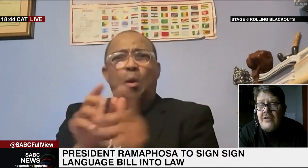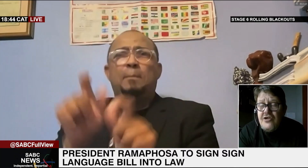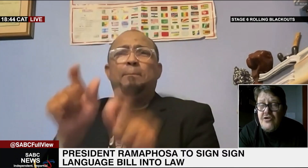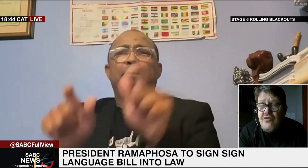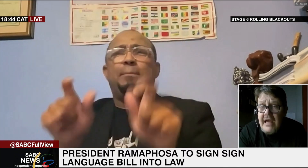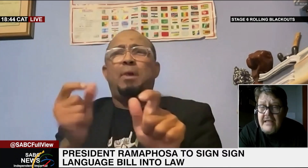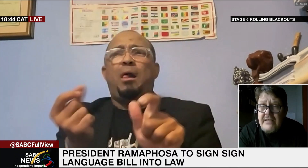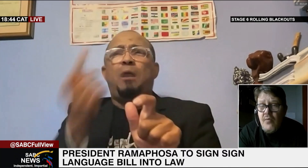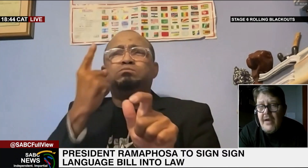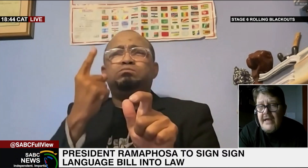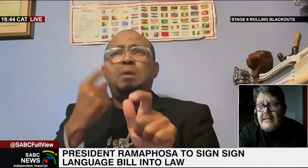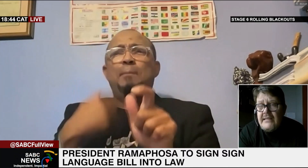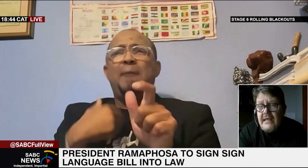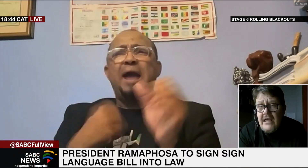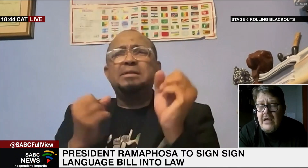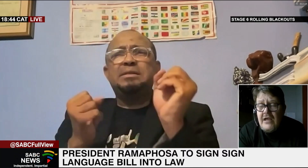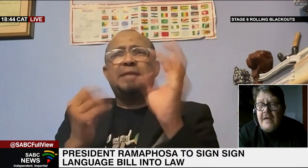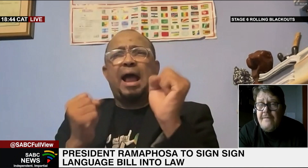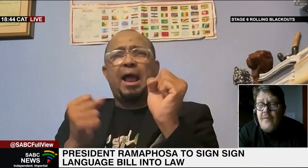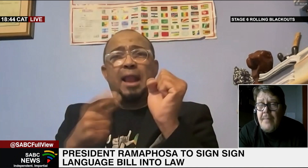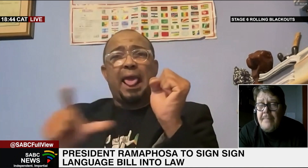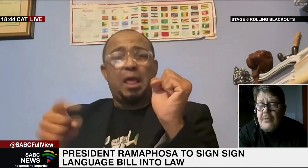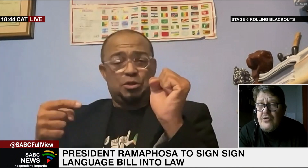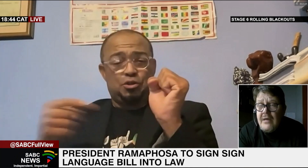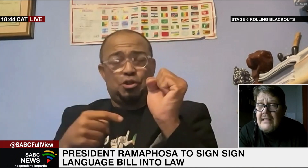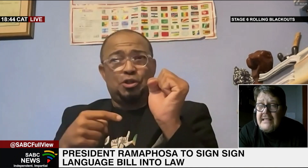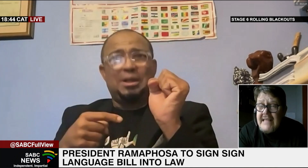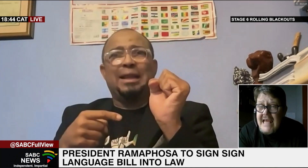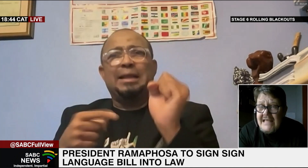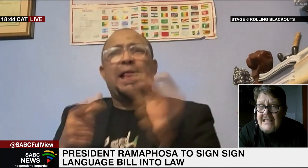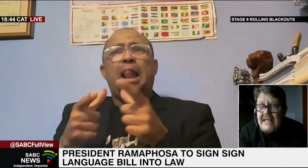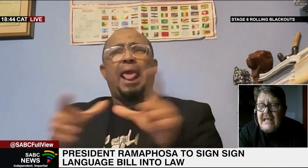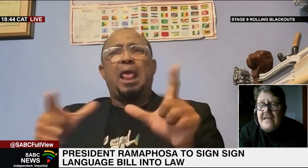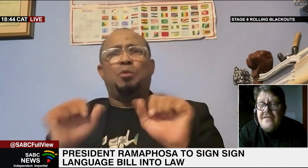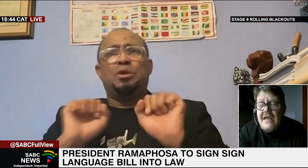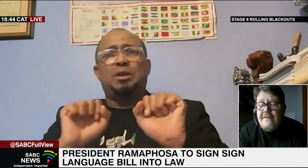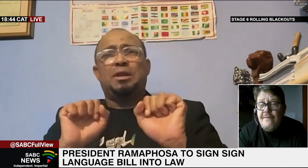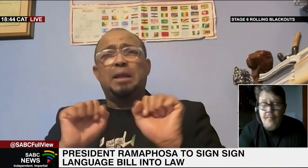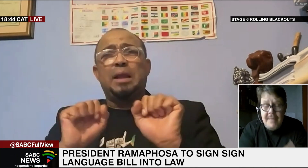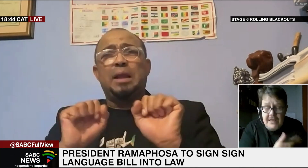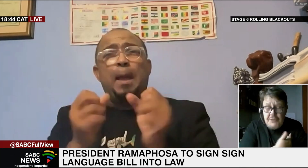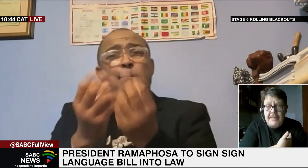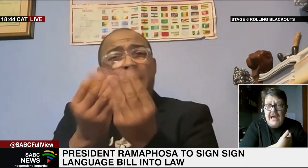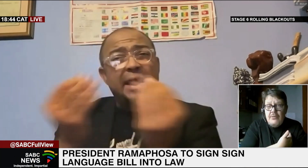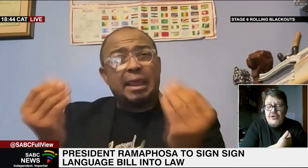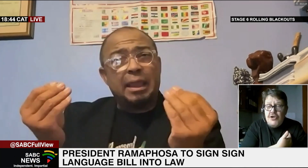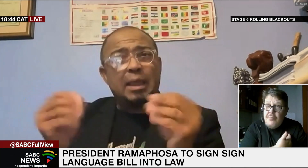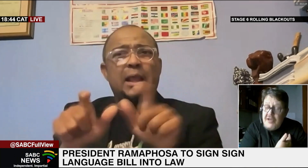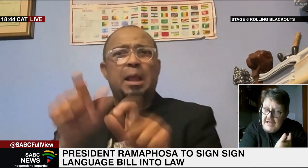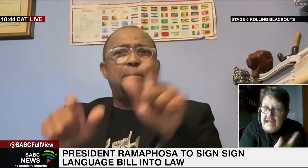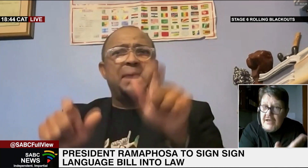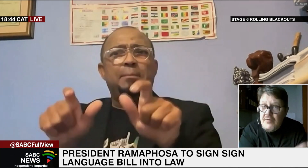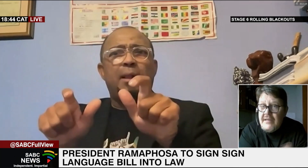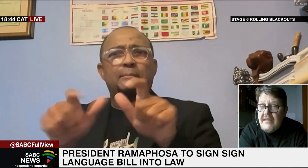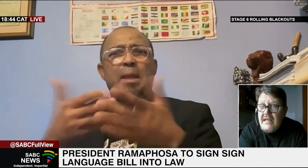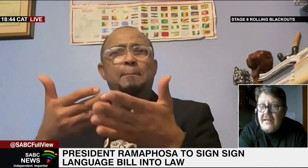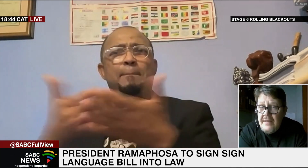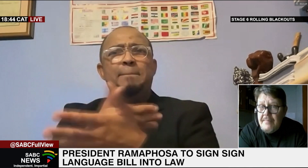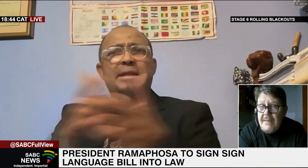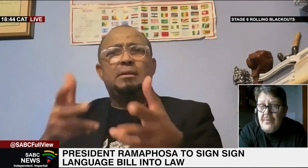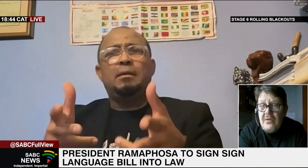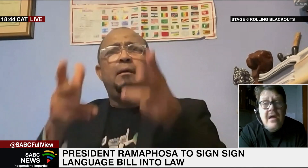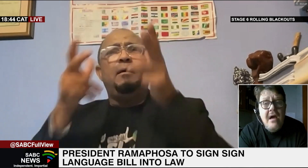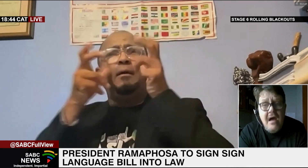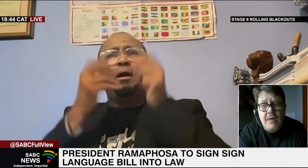me, and to create awareness and for people to understand that for me to be able to communicate with